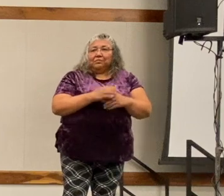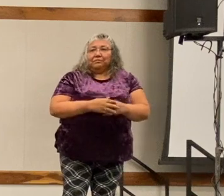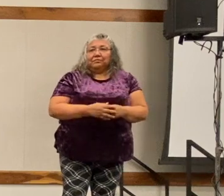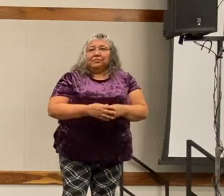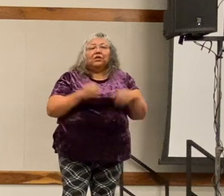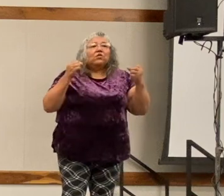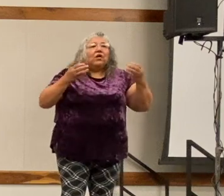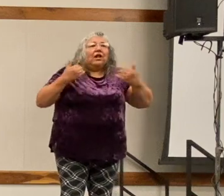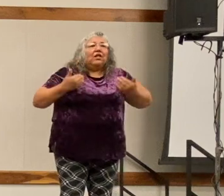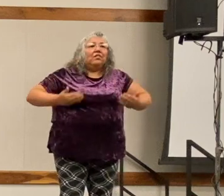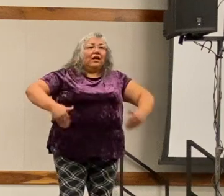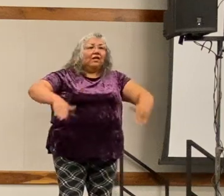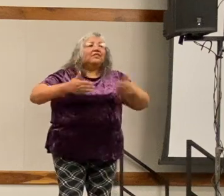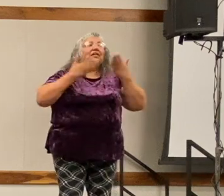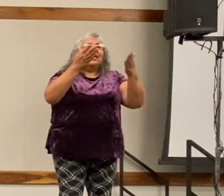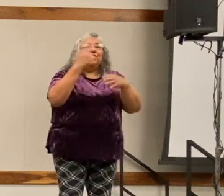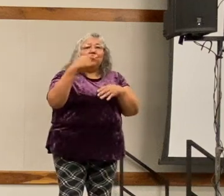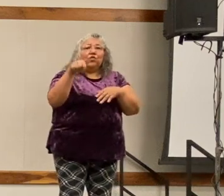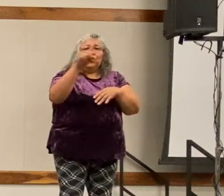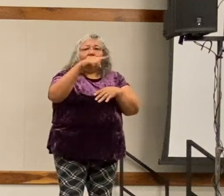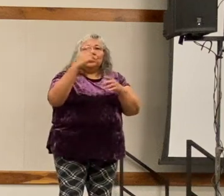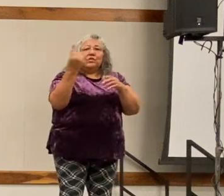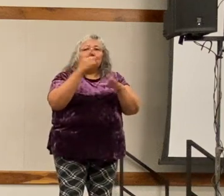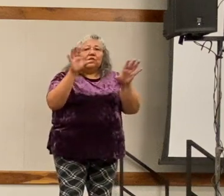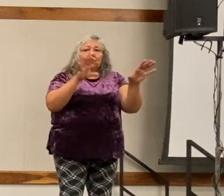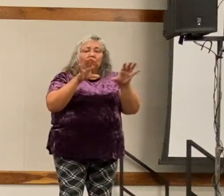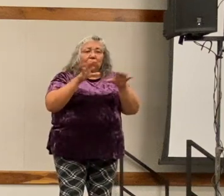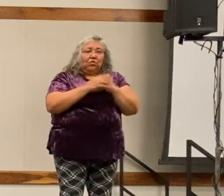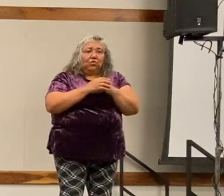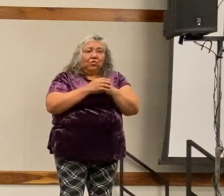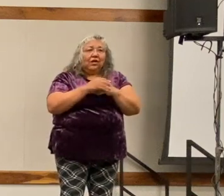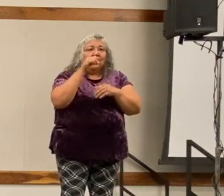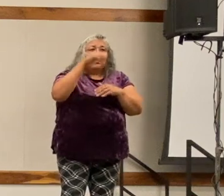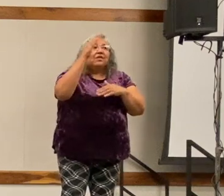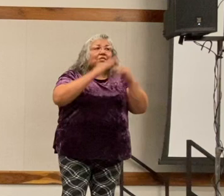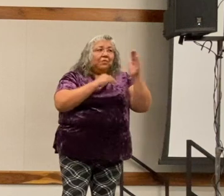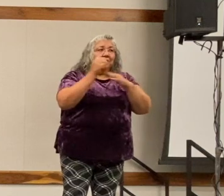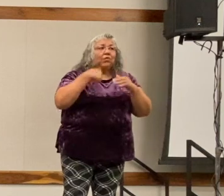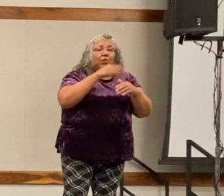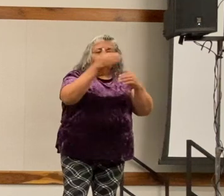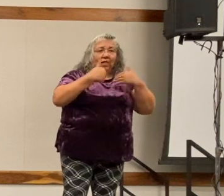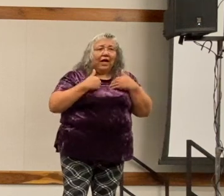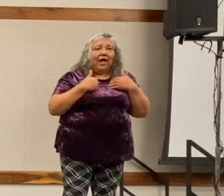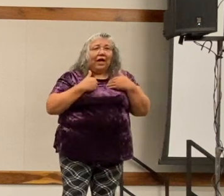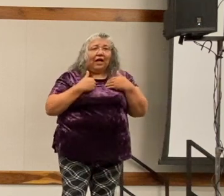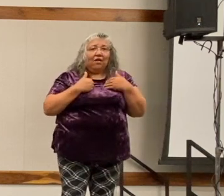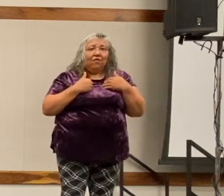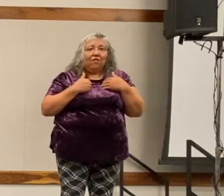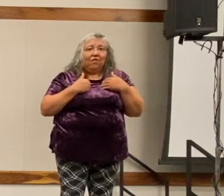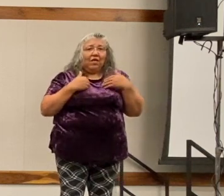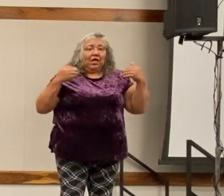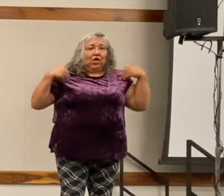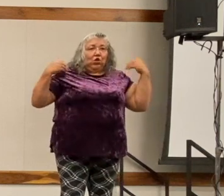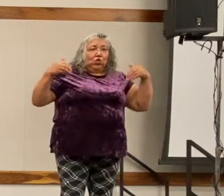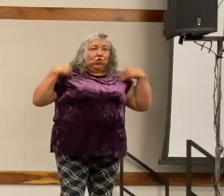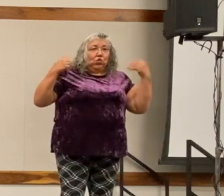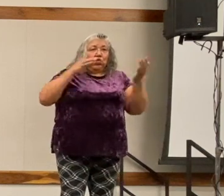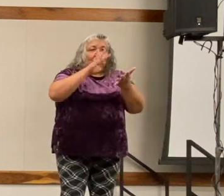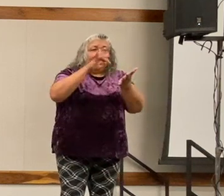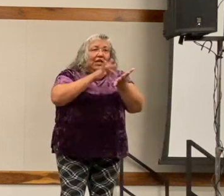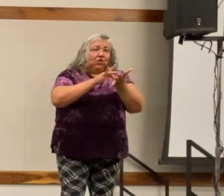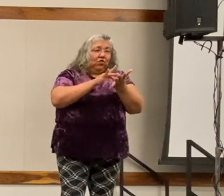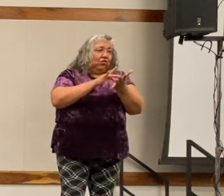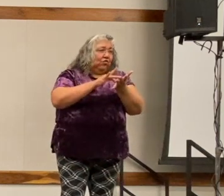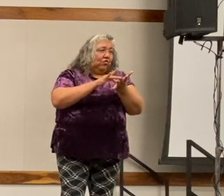So let's give you something to do. So in this building, we will have a youth center,